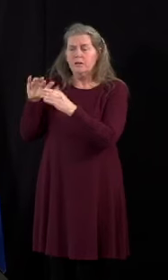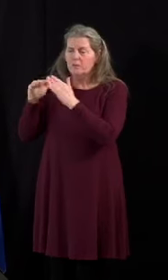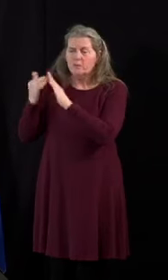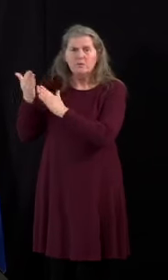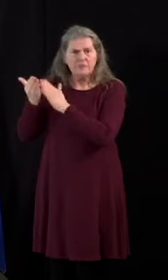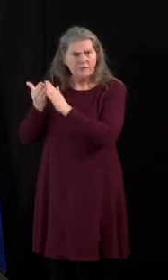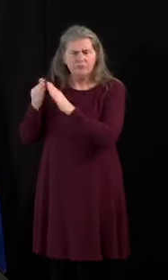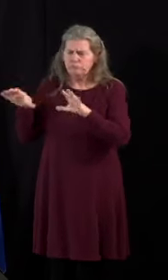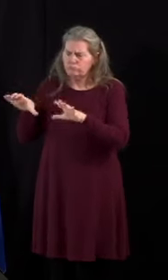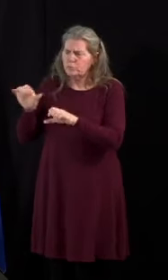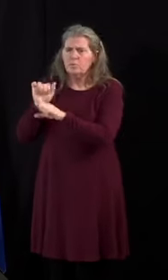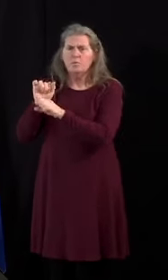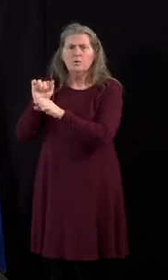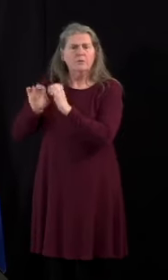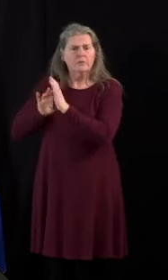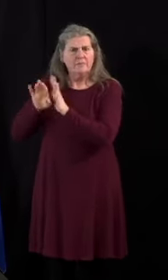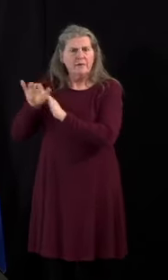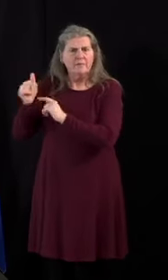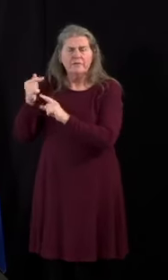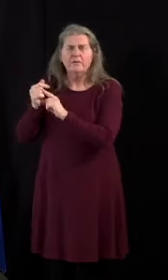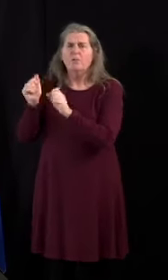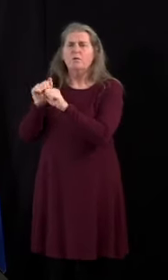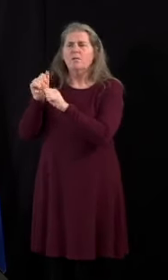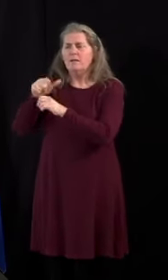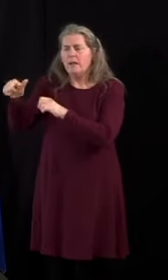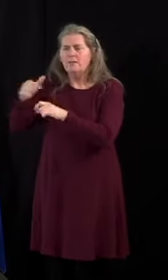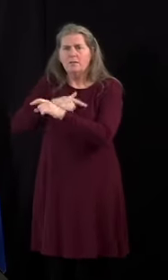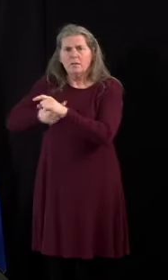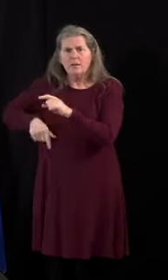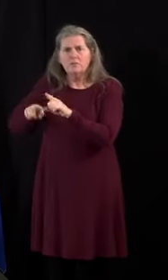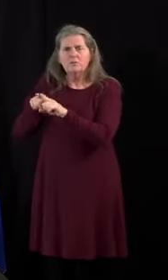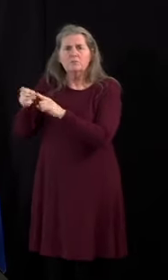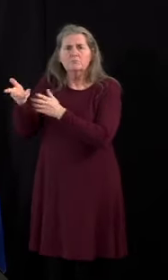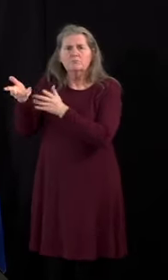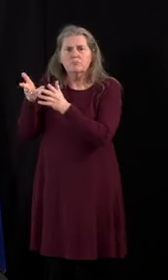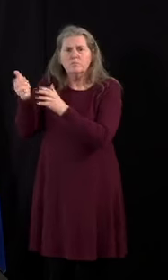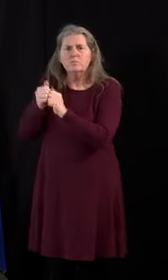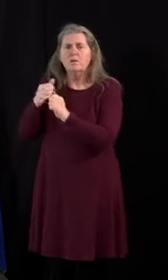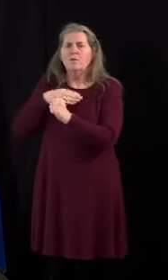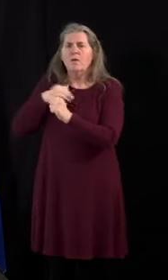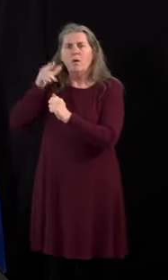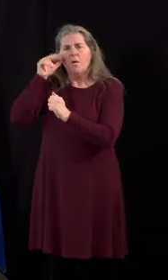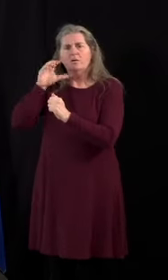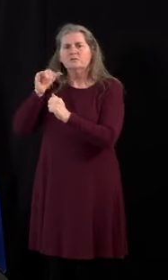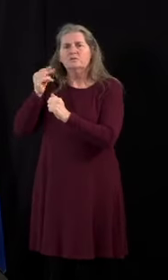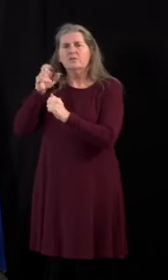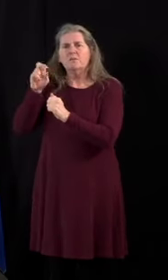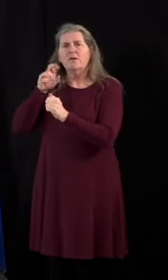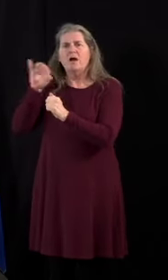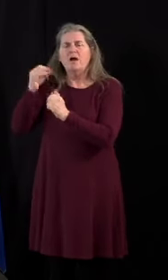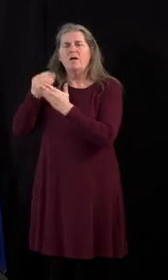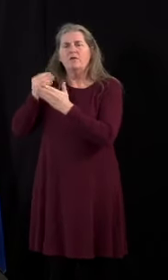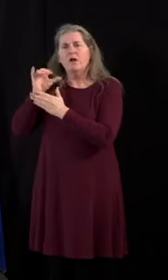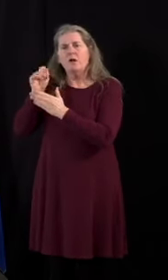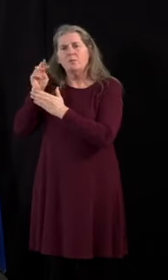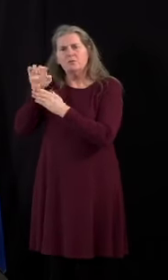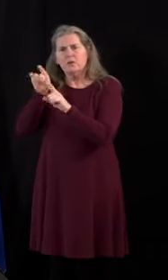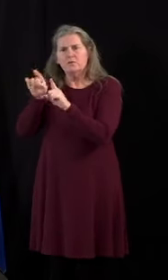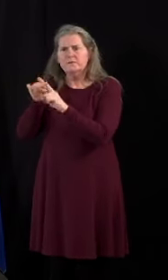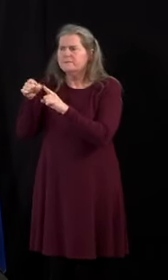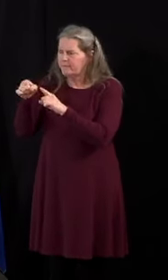tremendous amount of work on that file and working with landlords as well. I believe the Whitehorse Chamber of Commerce has a subcommittee that